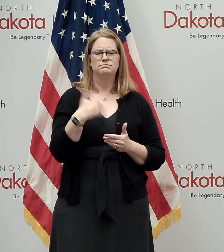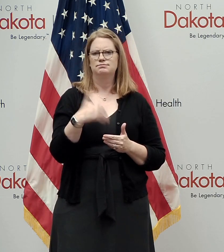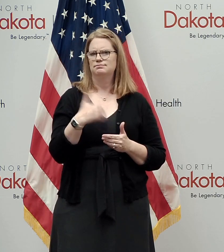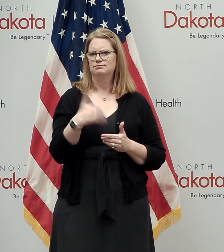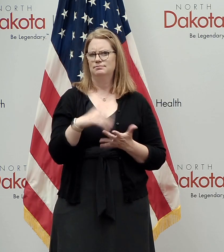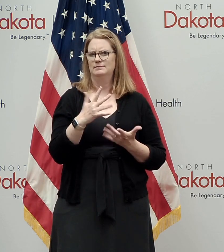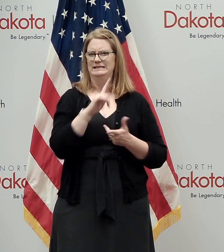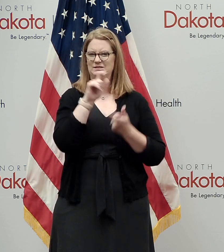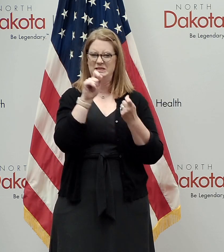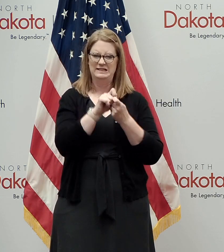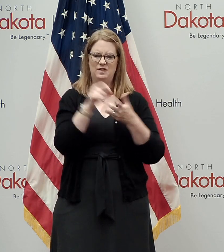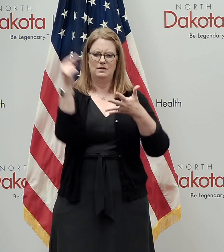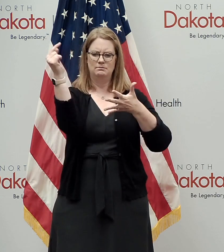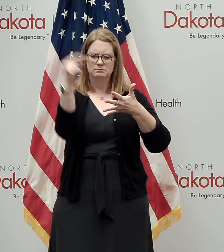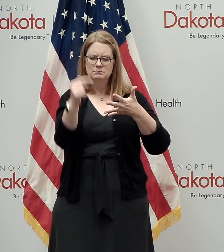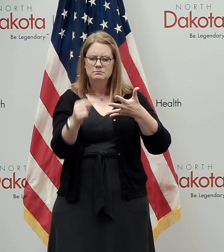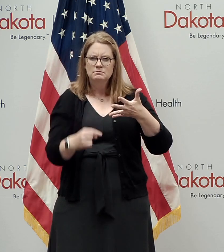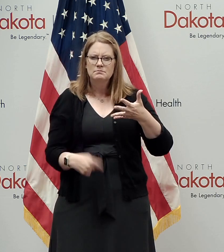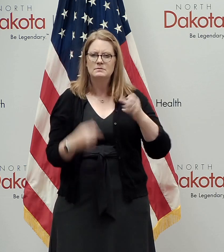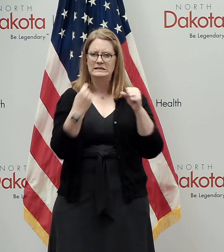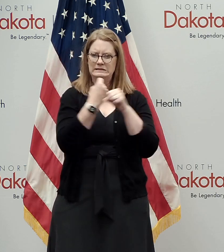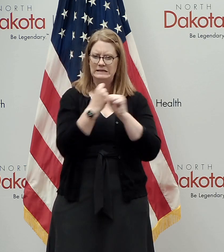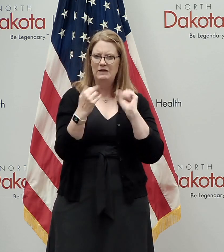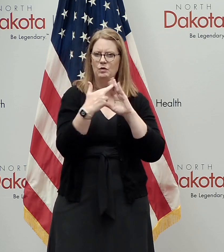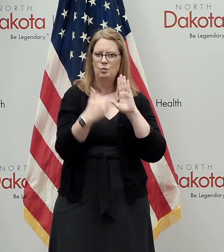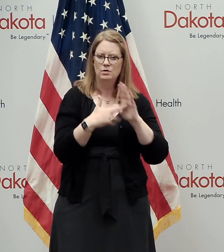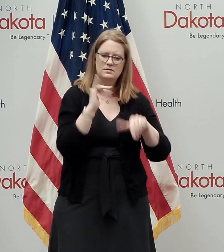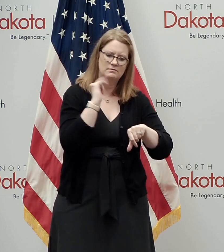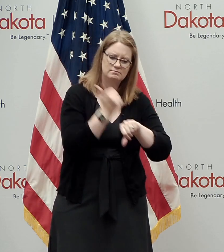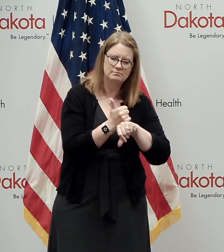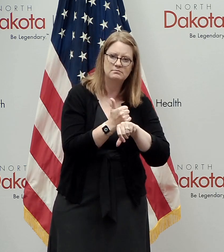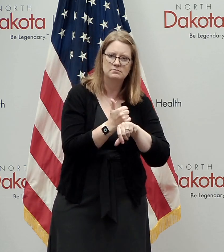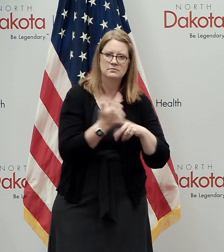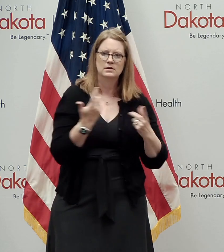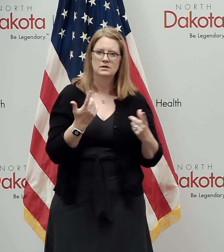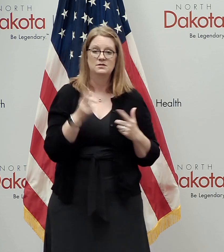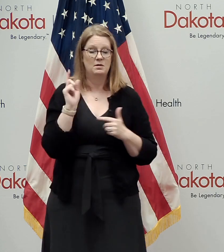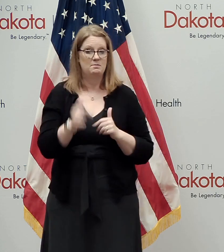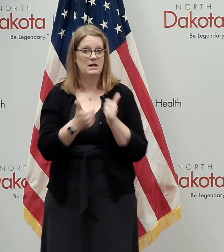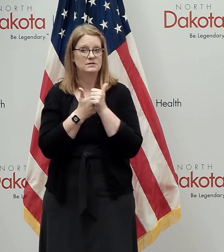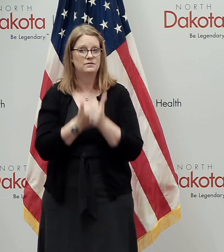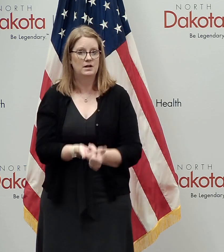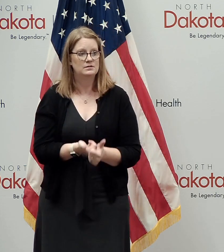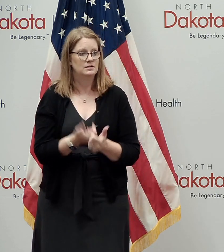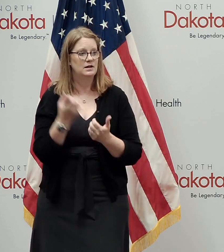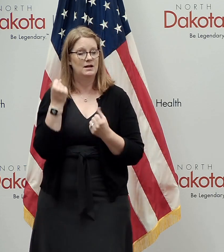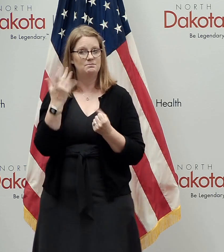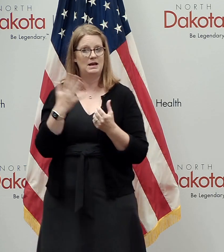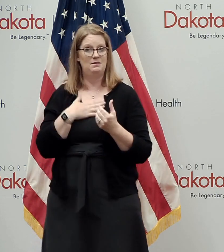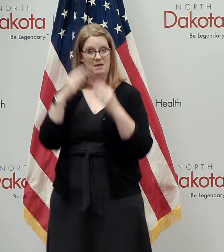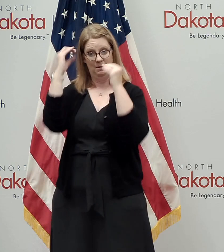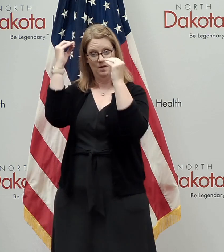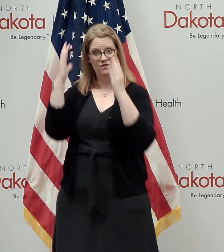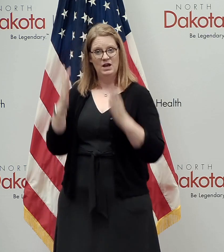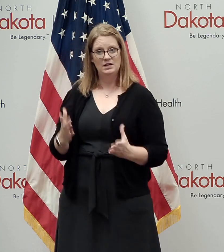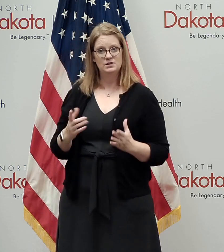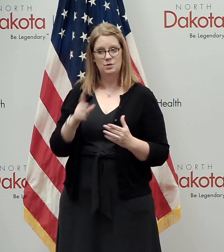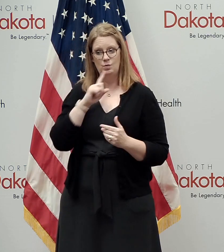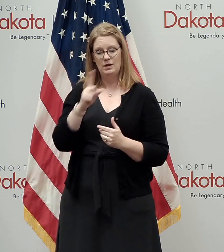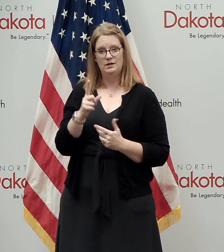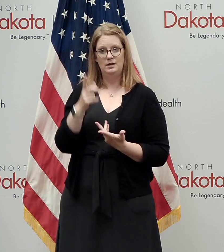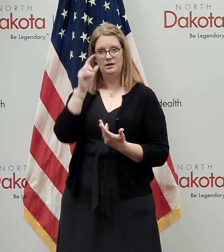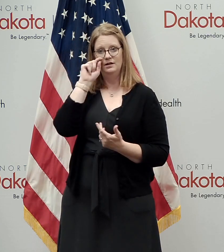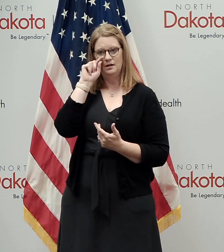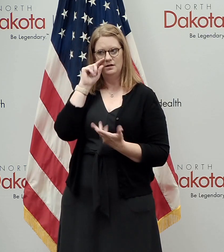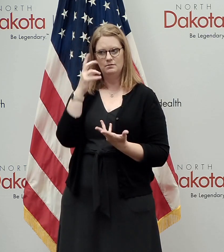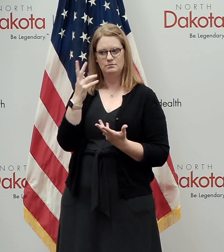outlining the kind of procedures, safety precautions that we do have to follow, and many of my professors too have reached out and shared